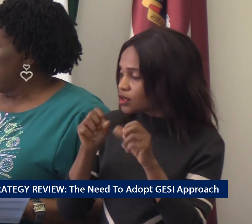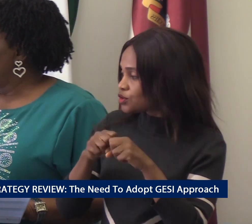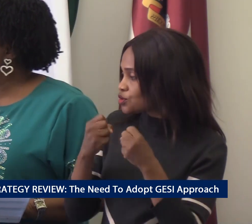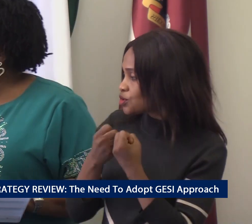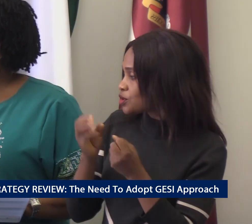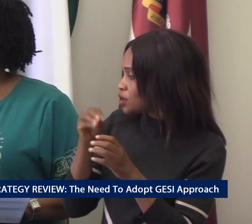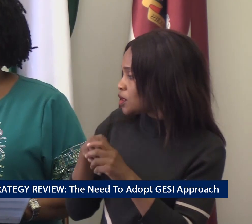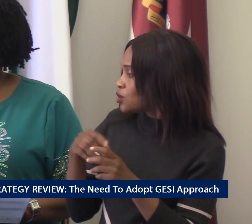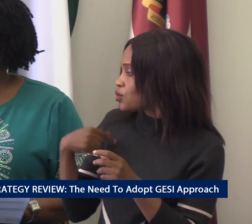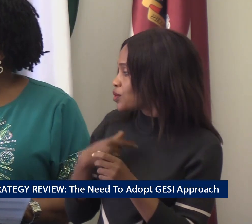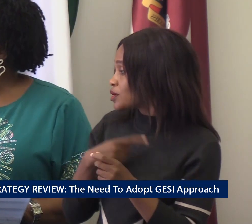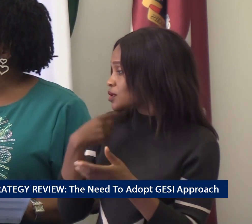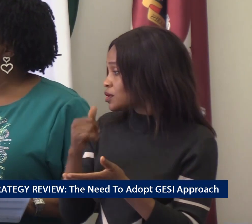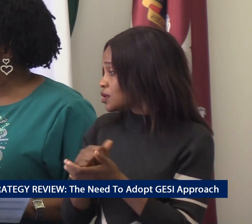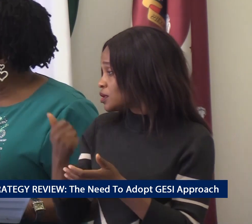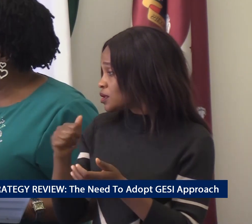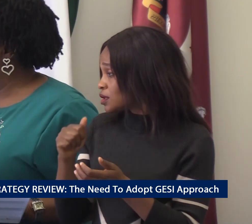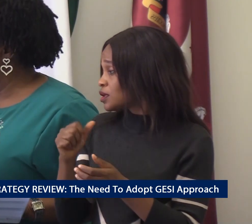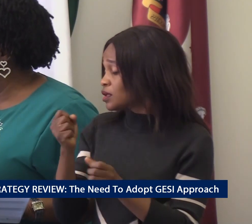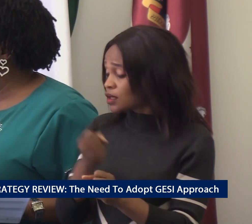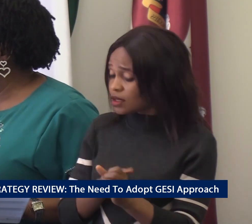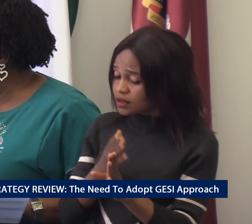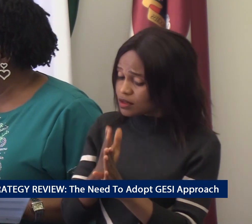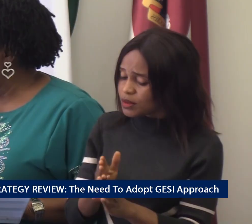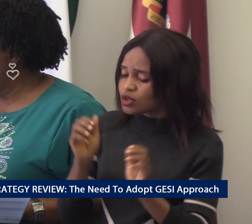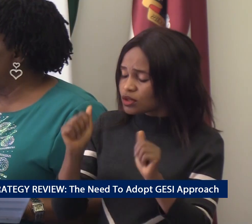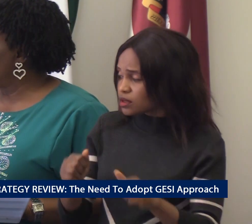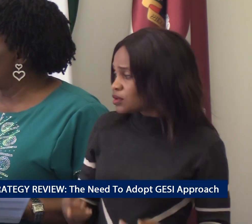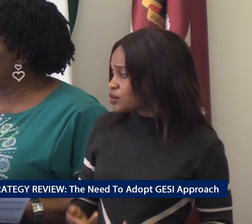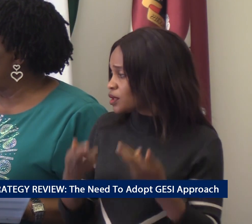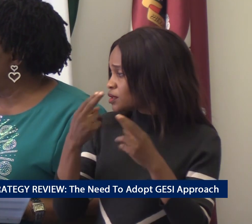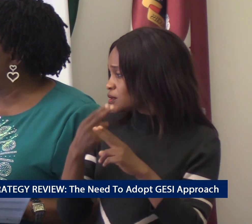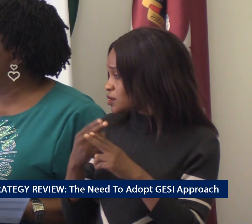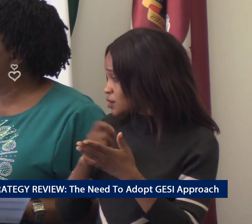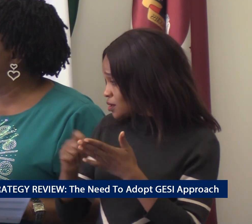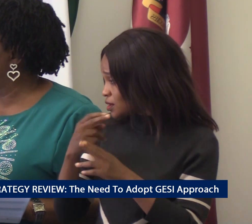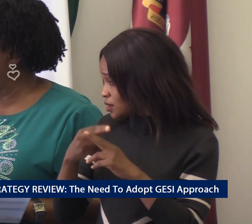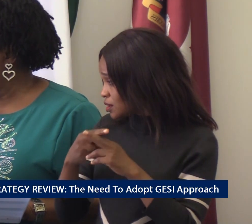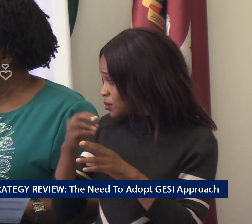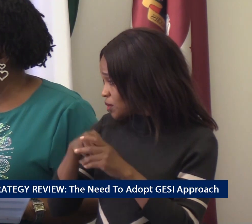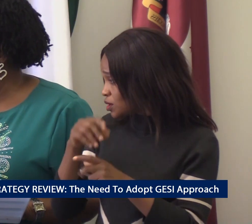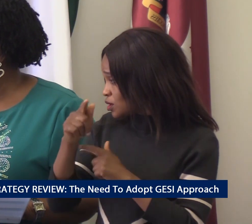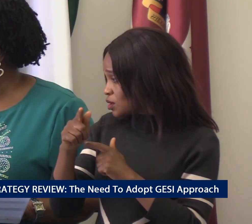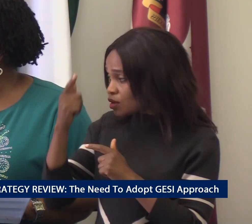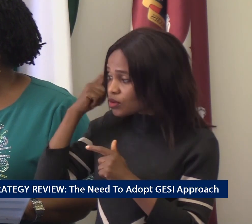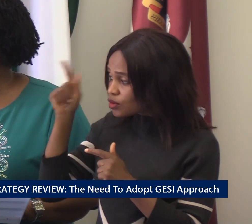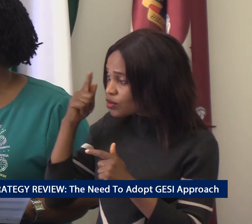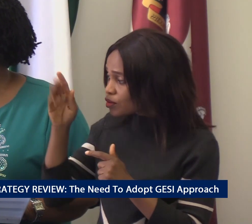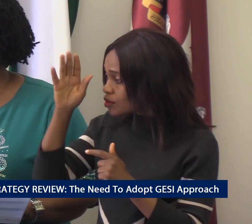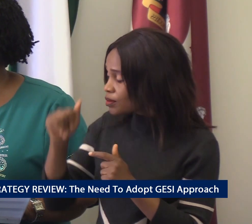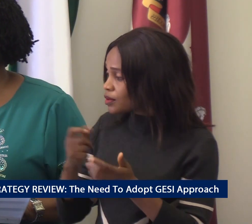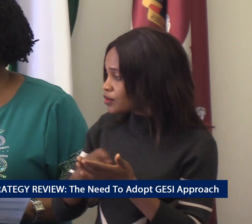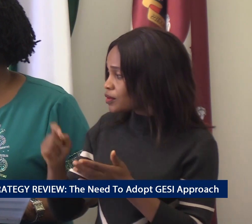that the 10th Assembly can truly write its name in gold by leveraging its legislative and